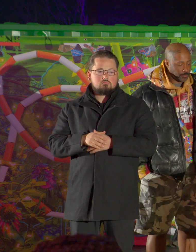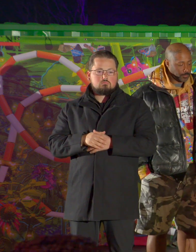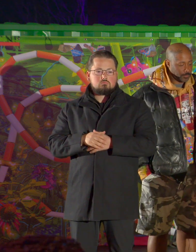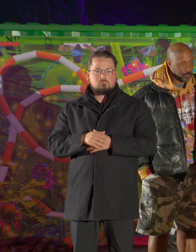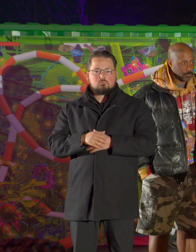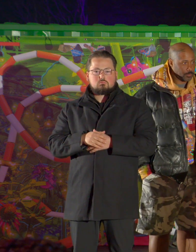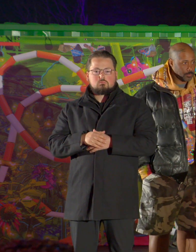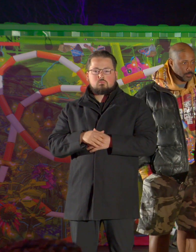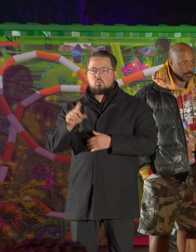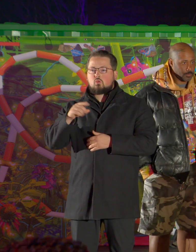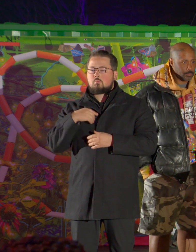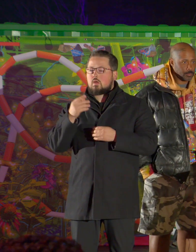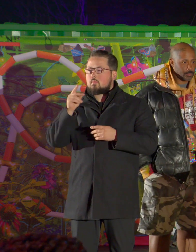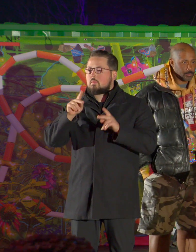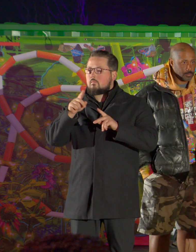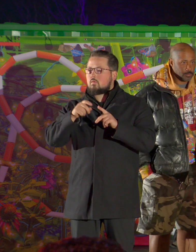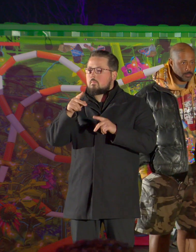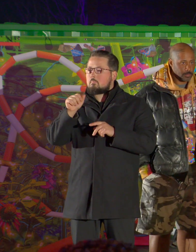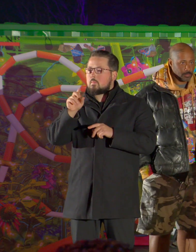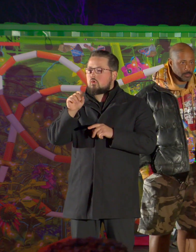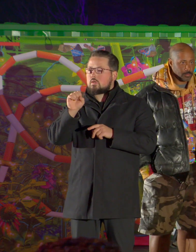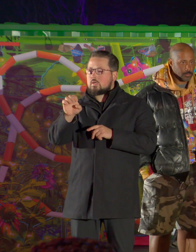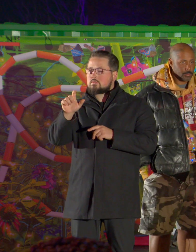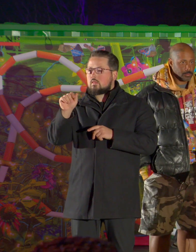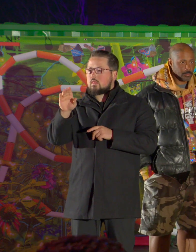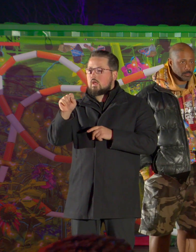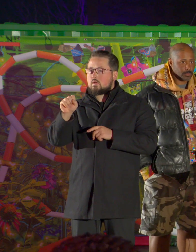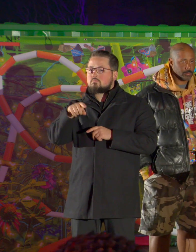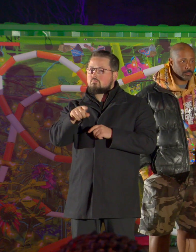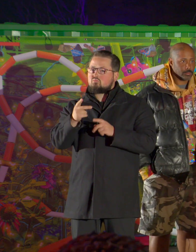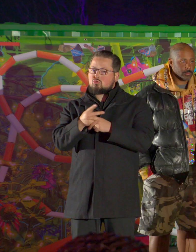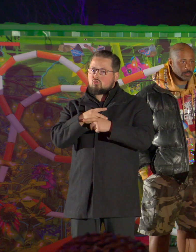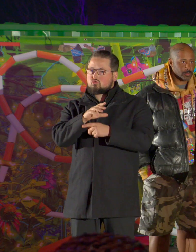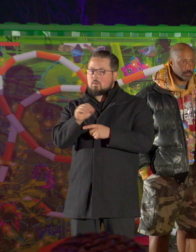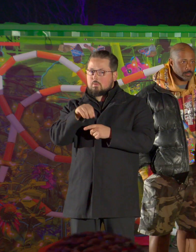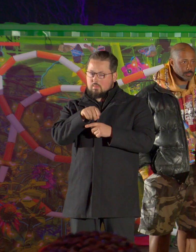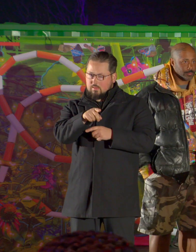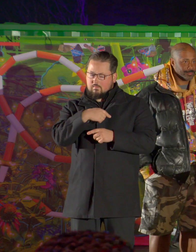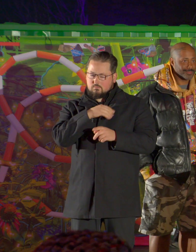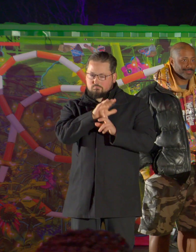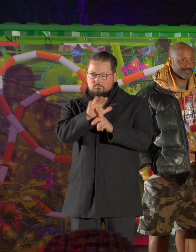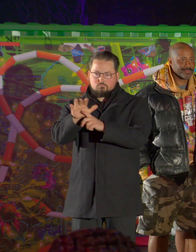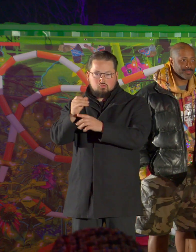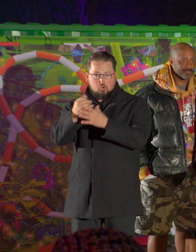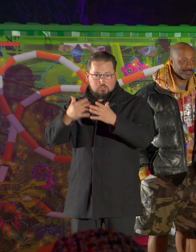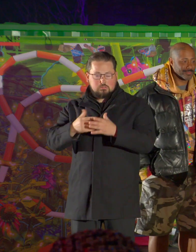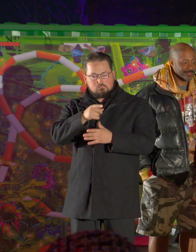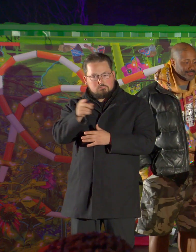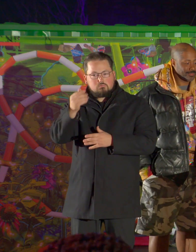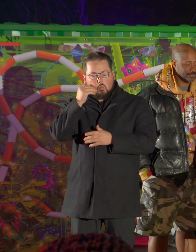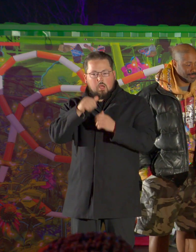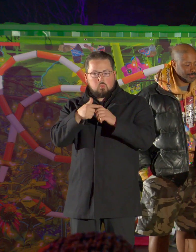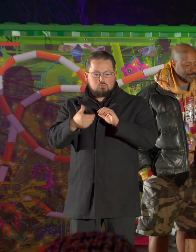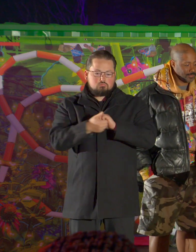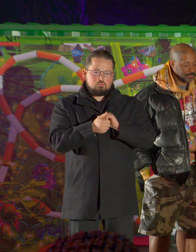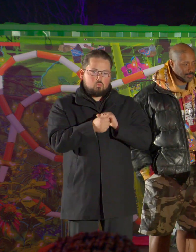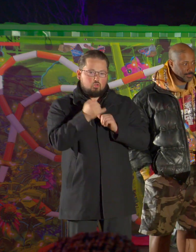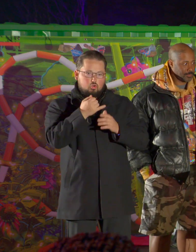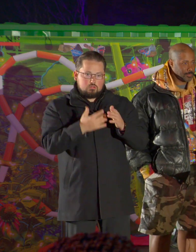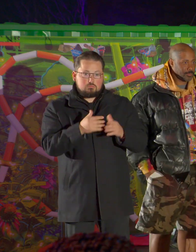guys from? Paradise Labs, a full-blown production company. They're all artists in their own right, so they know how to work with artists.